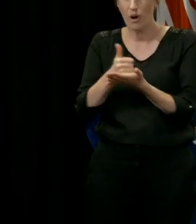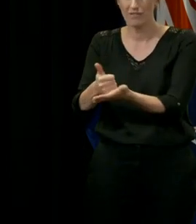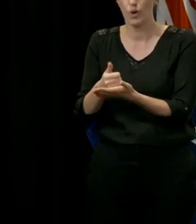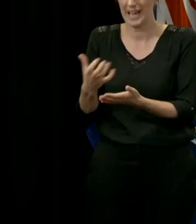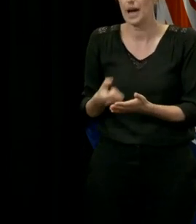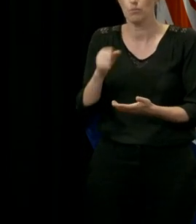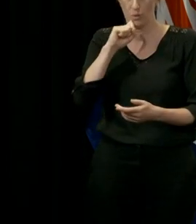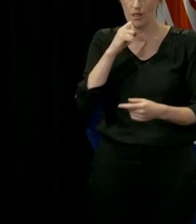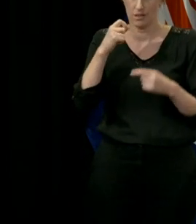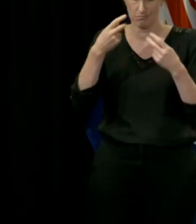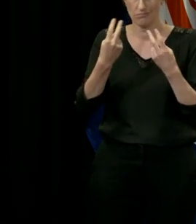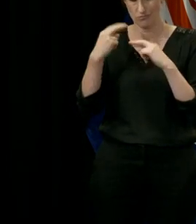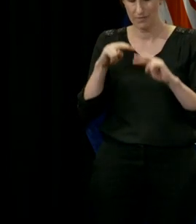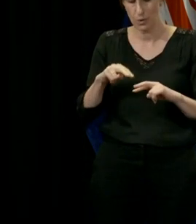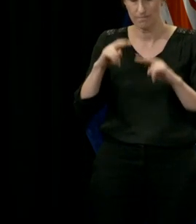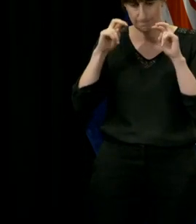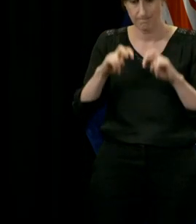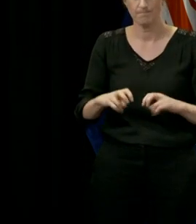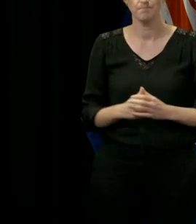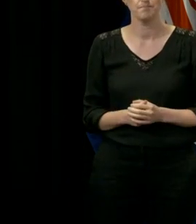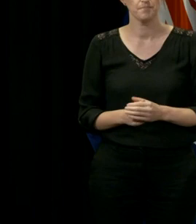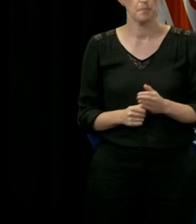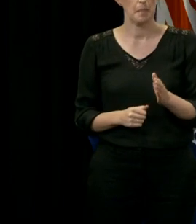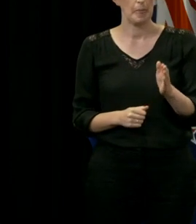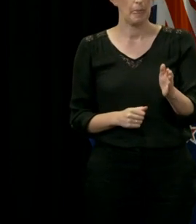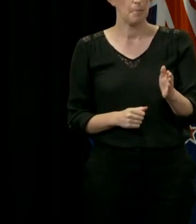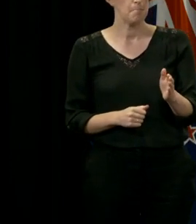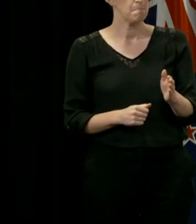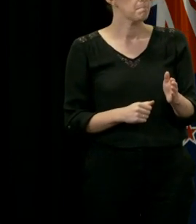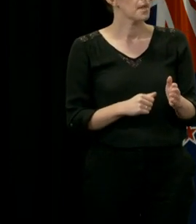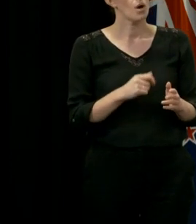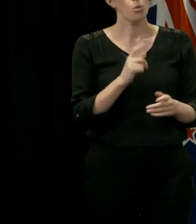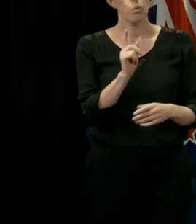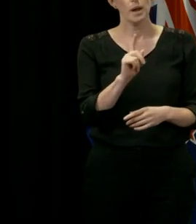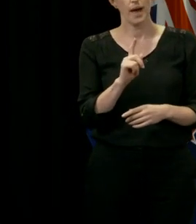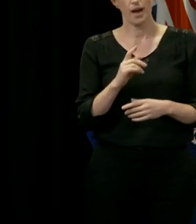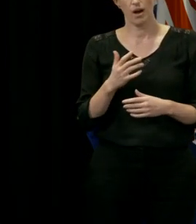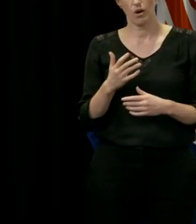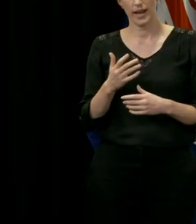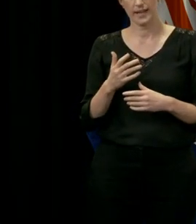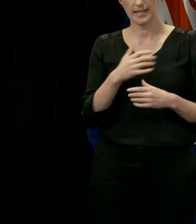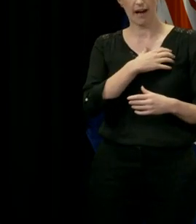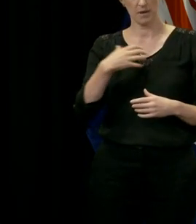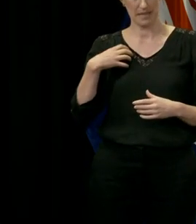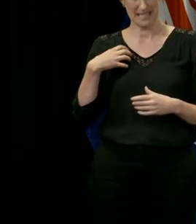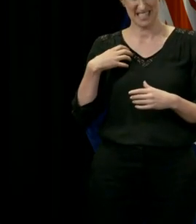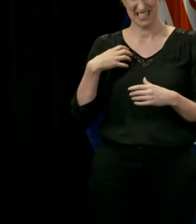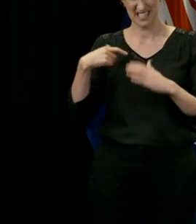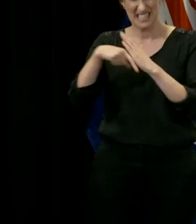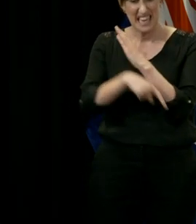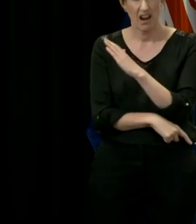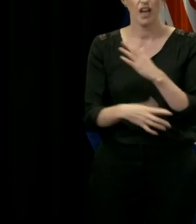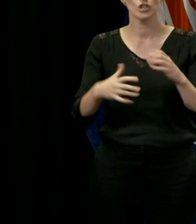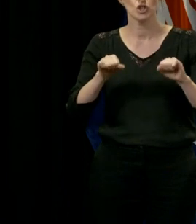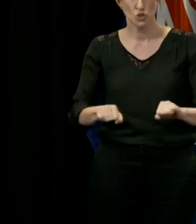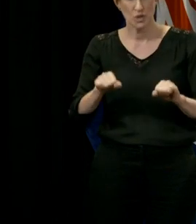on government. Have you thought about holidays on government debt, so the likes of student loans or people getting holidays from paying into